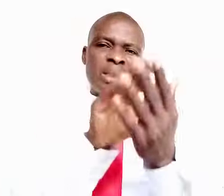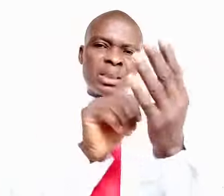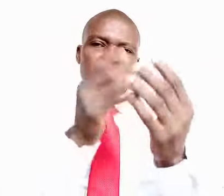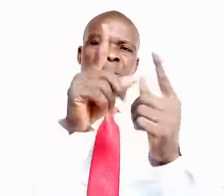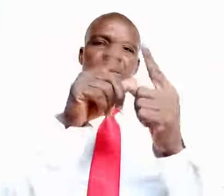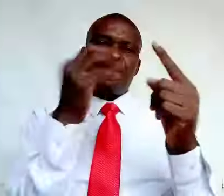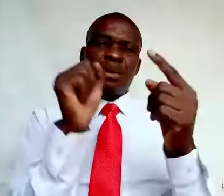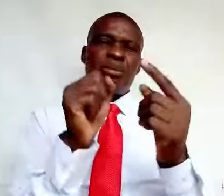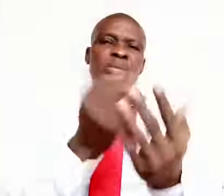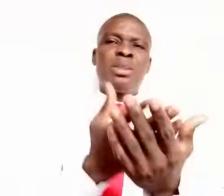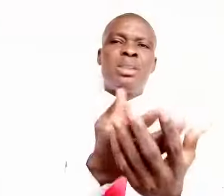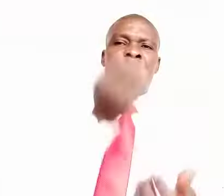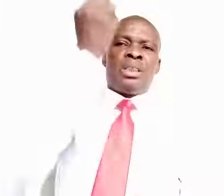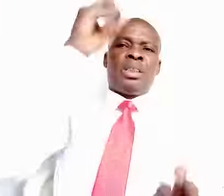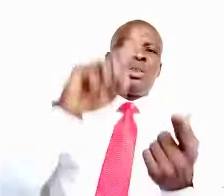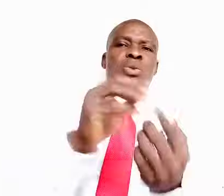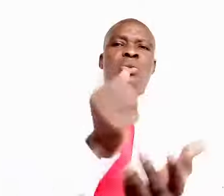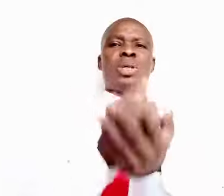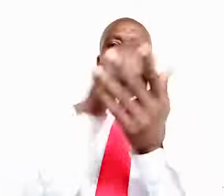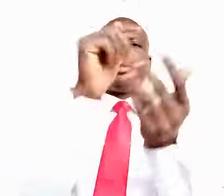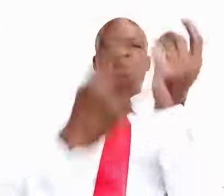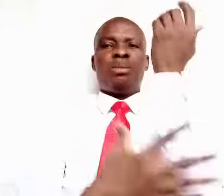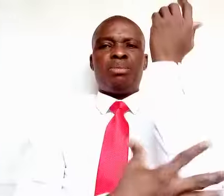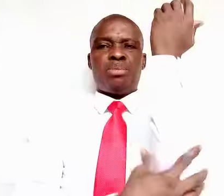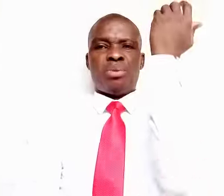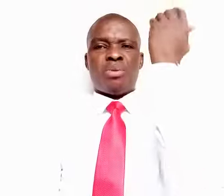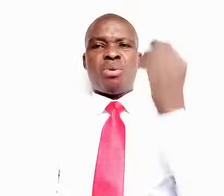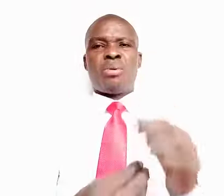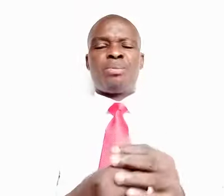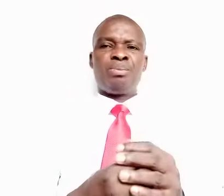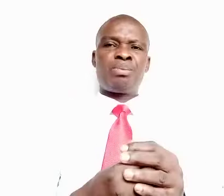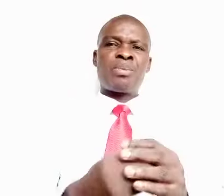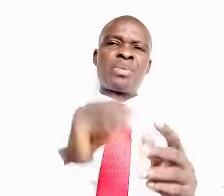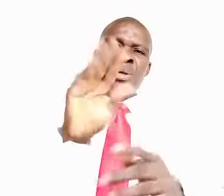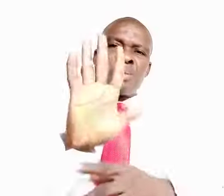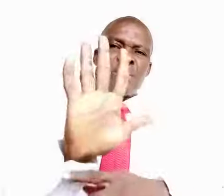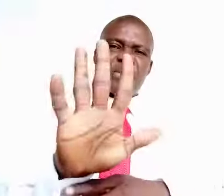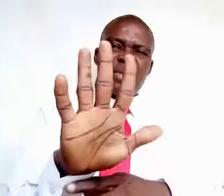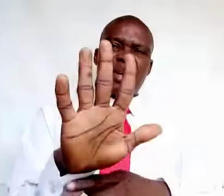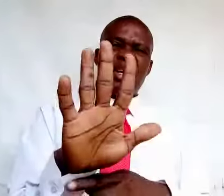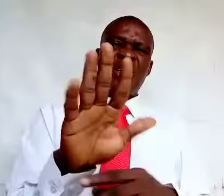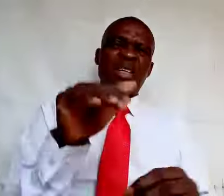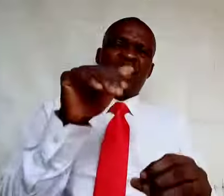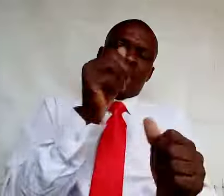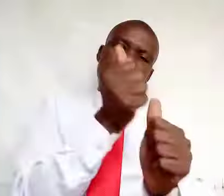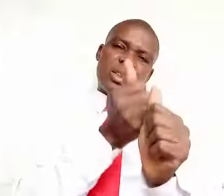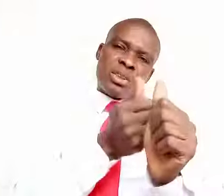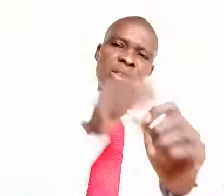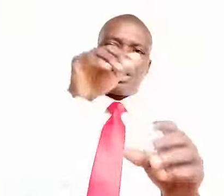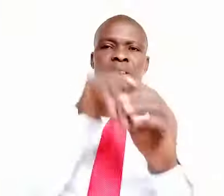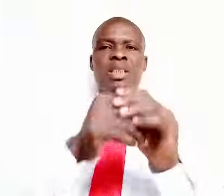4. Lie to other people and themselves. 5. Indulge in fraudulent practices.